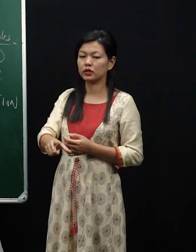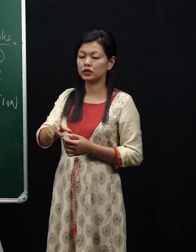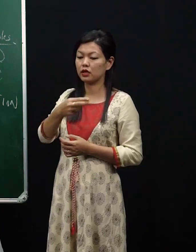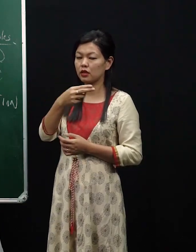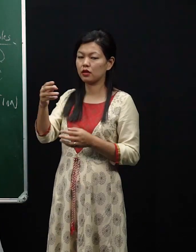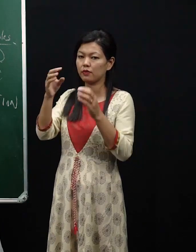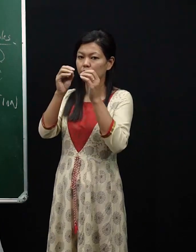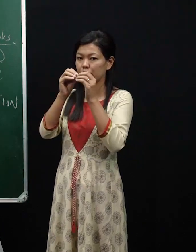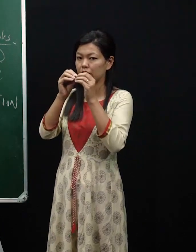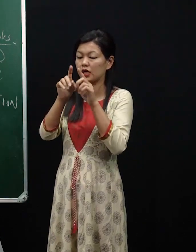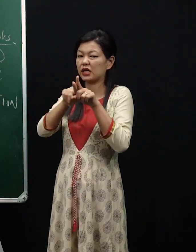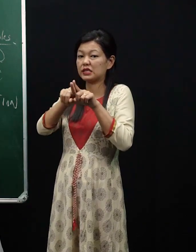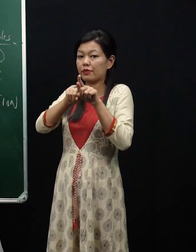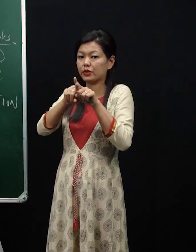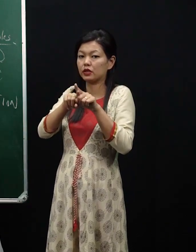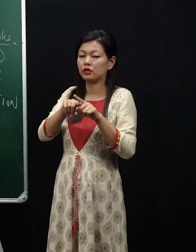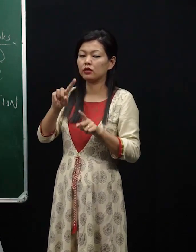the mass is another 10 gram,